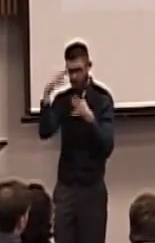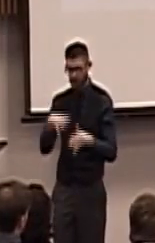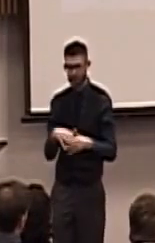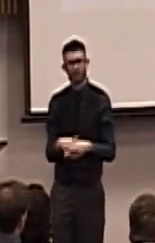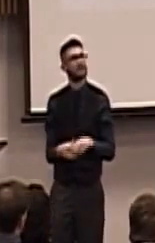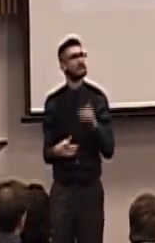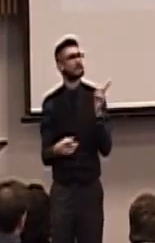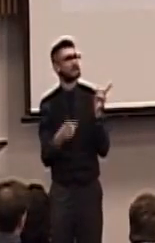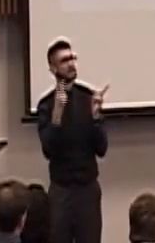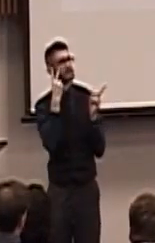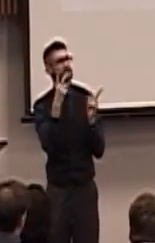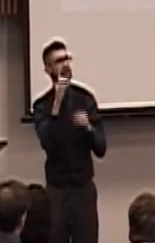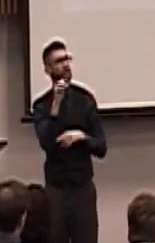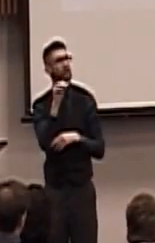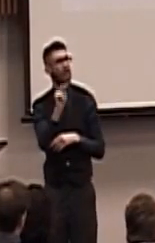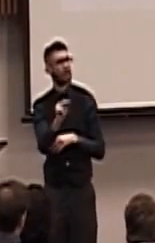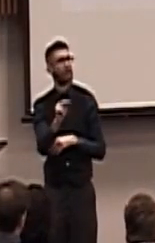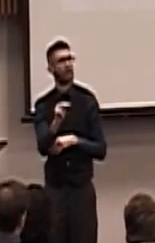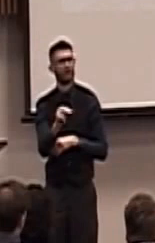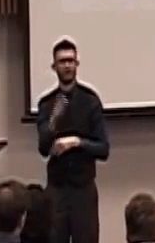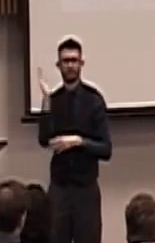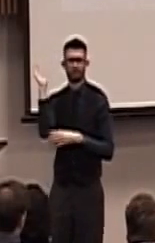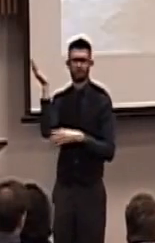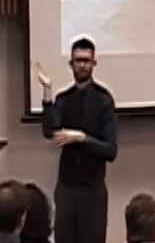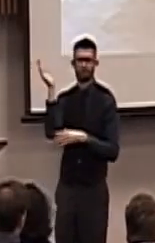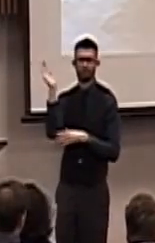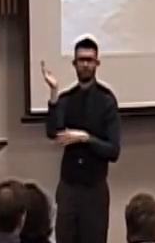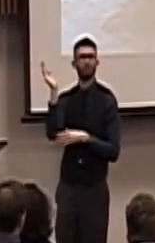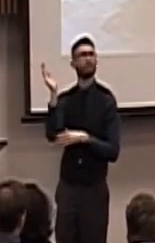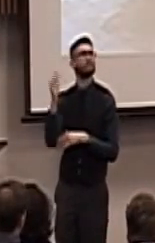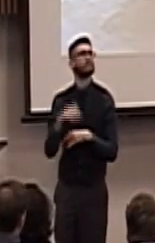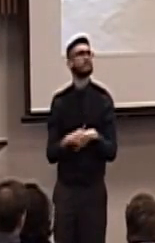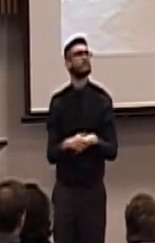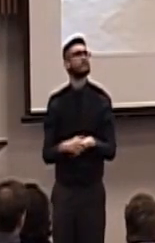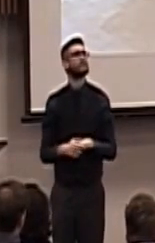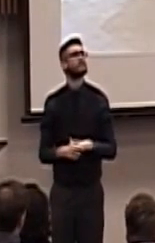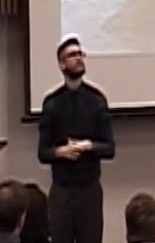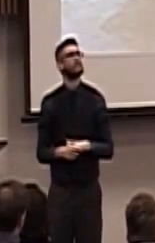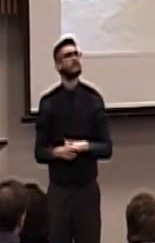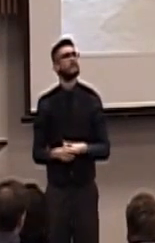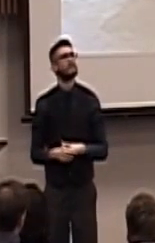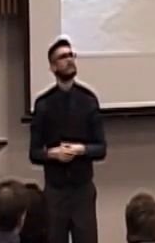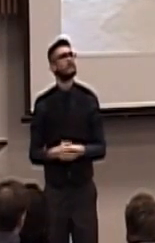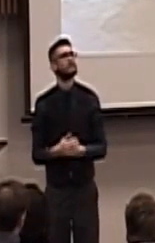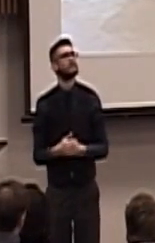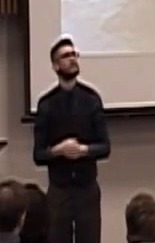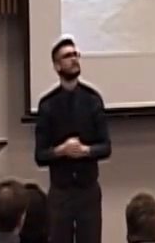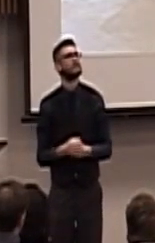Don giving a presentation, and